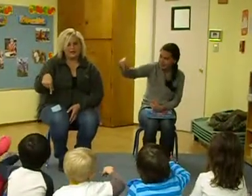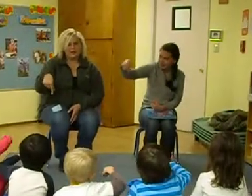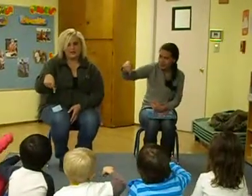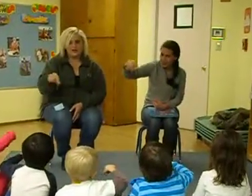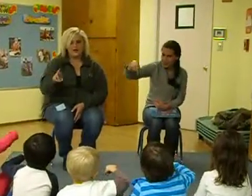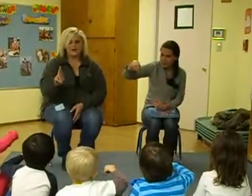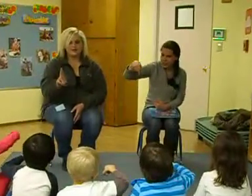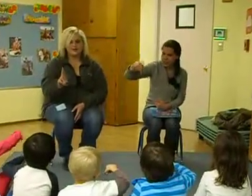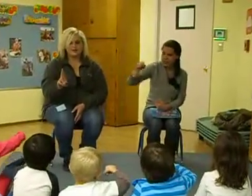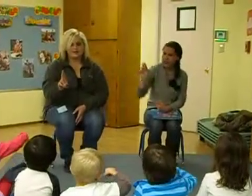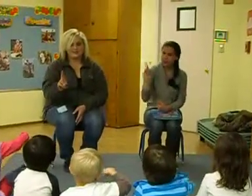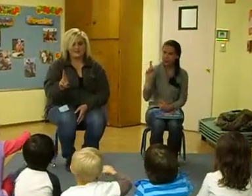R.